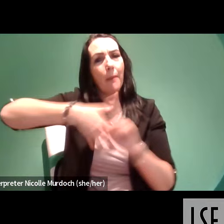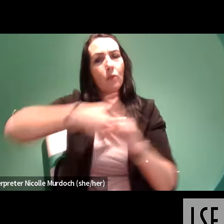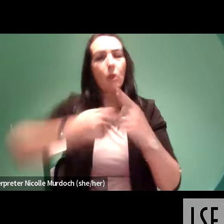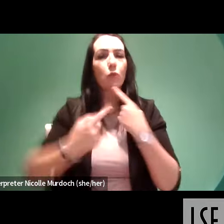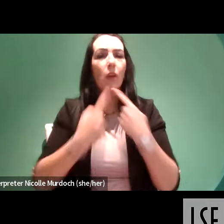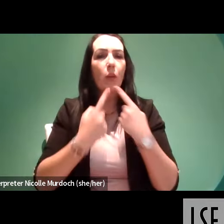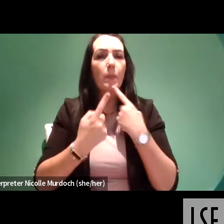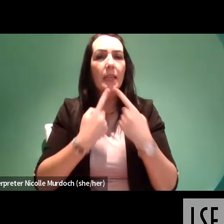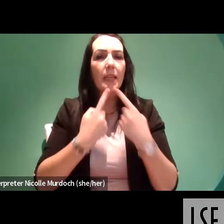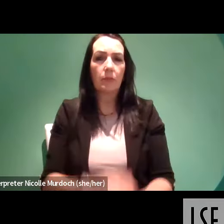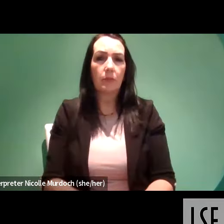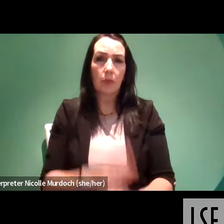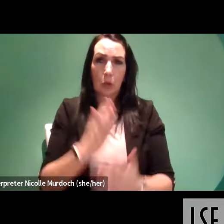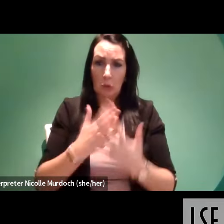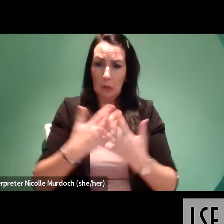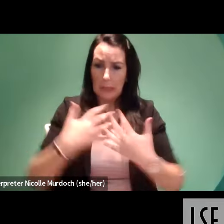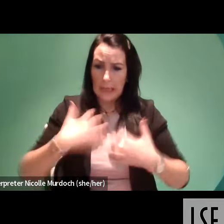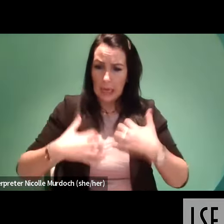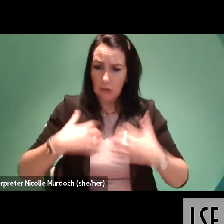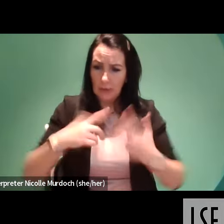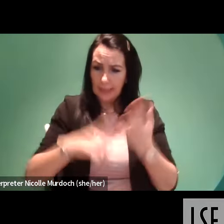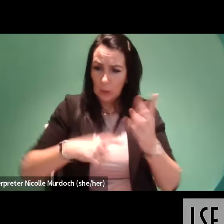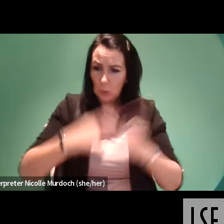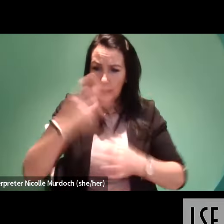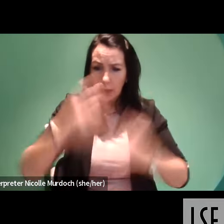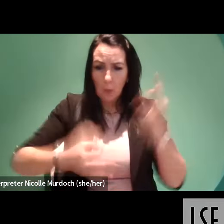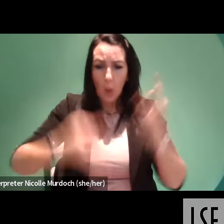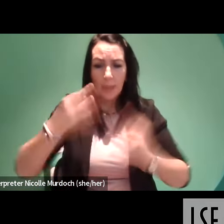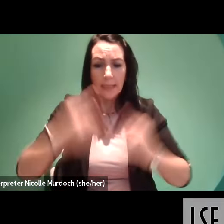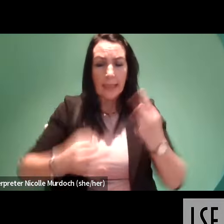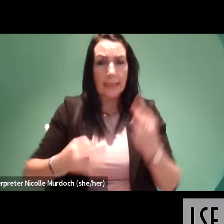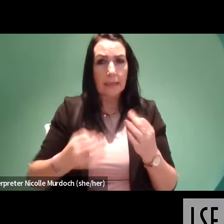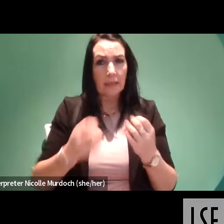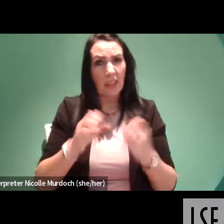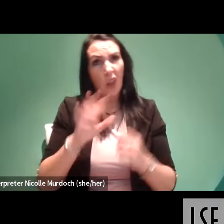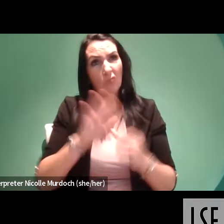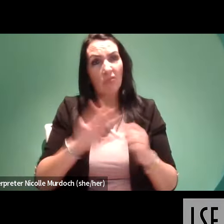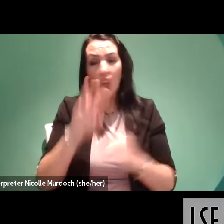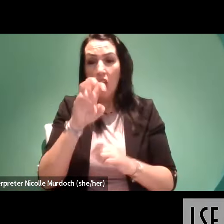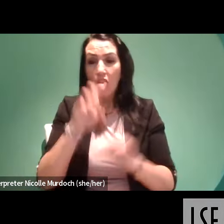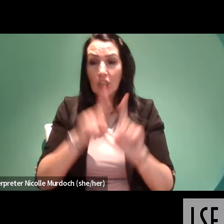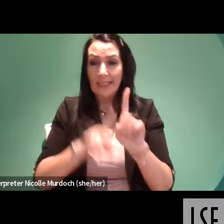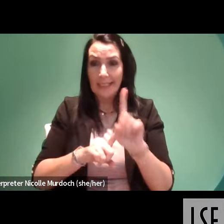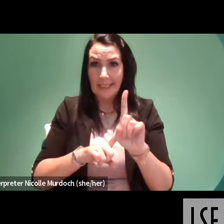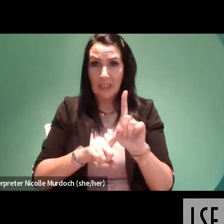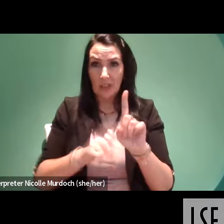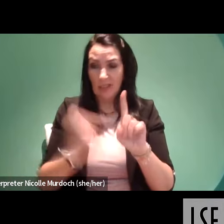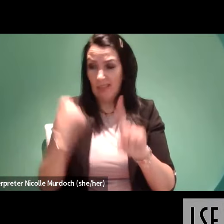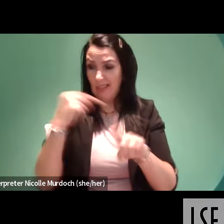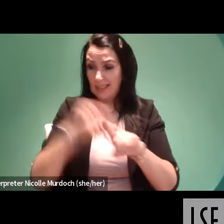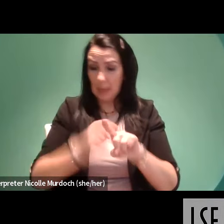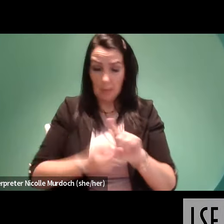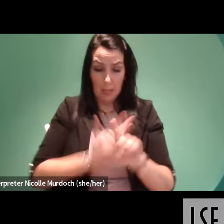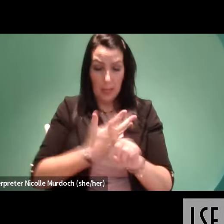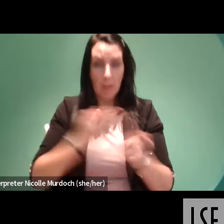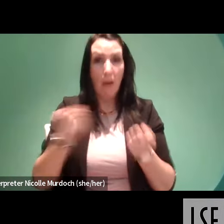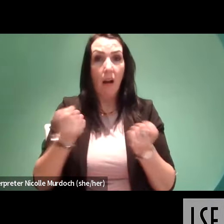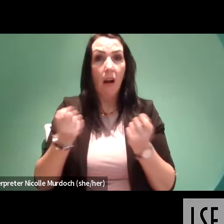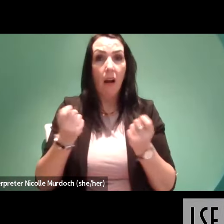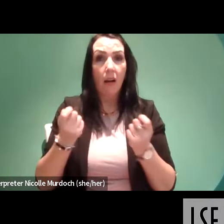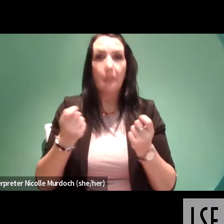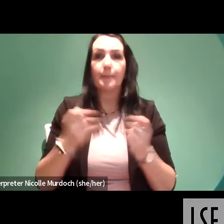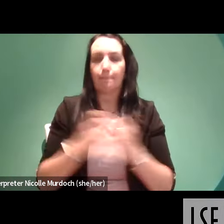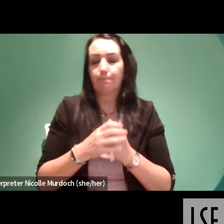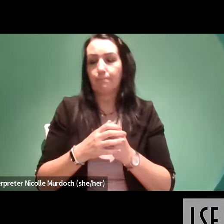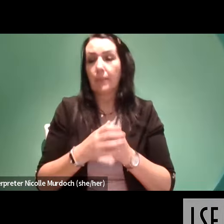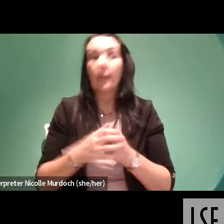most interesting time for UK politics. We're now, nearly 13 years since Labour was last in power. The Conservatives or the Coalition